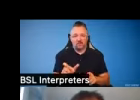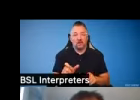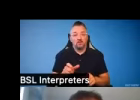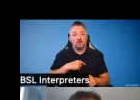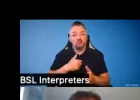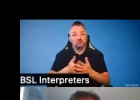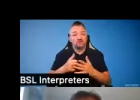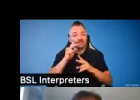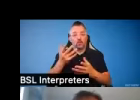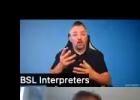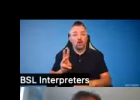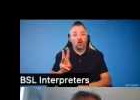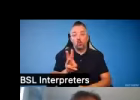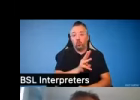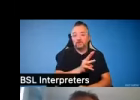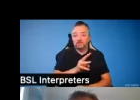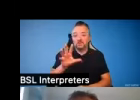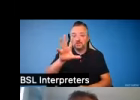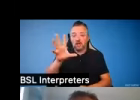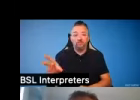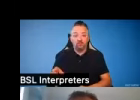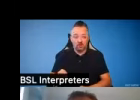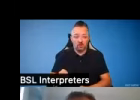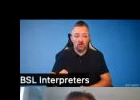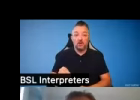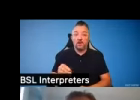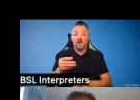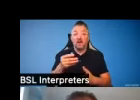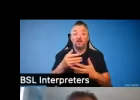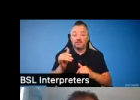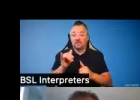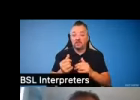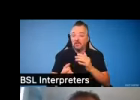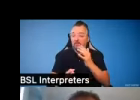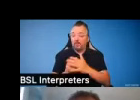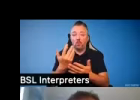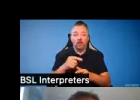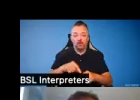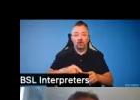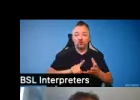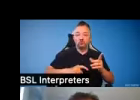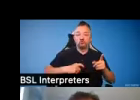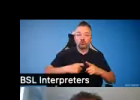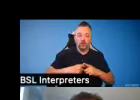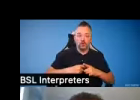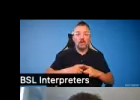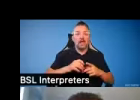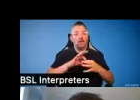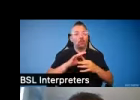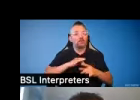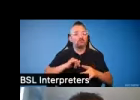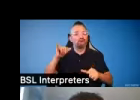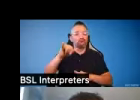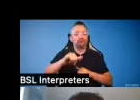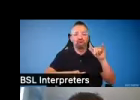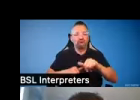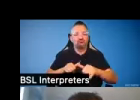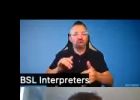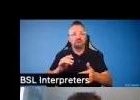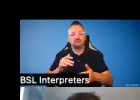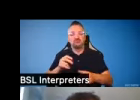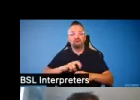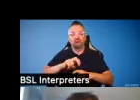seen in West Africa and seeing literally the odd case in places like the UK associated with travel. There have been some outbreaks. It